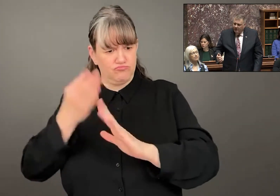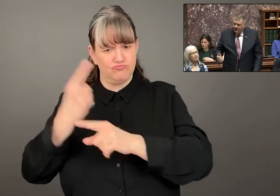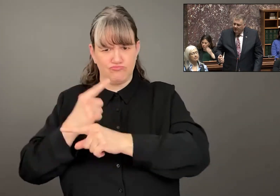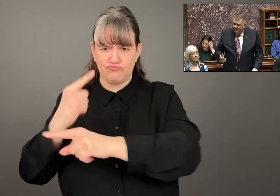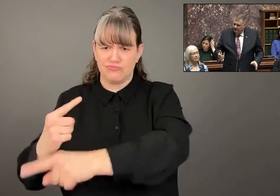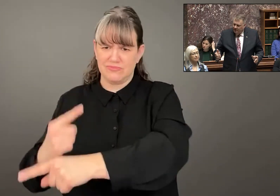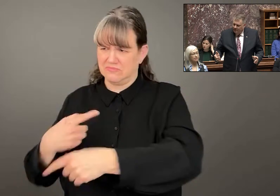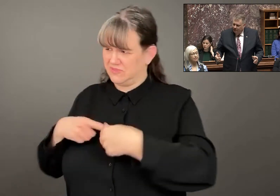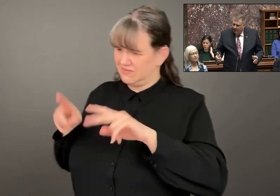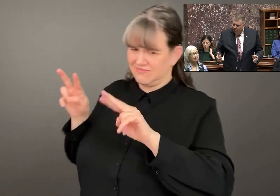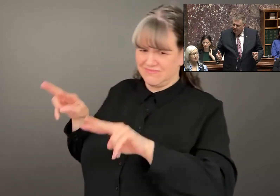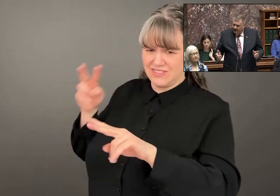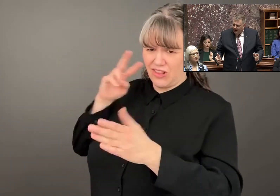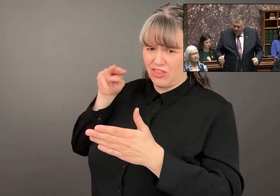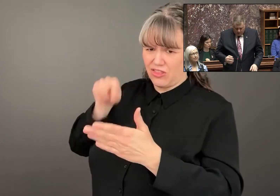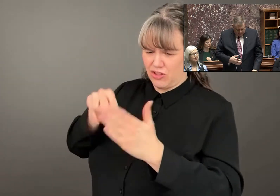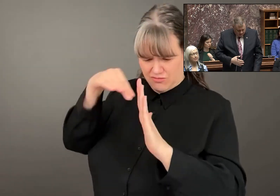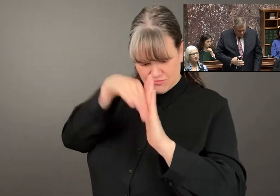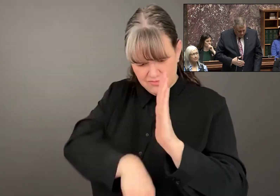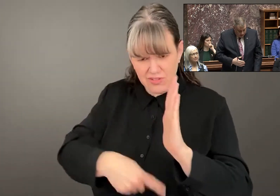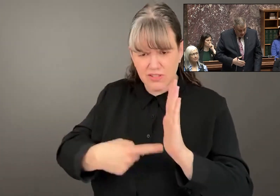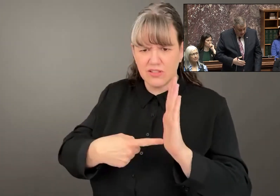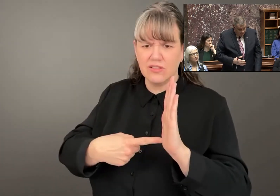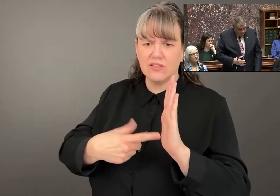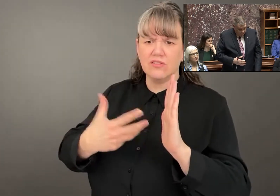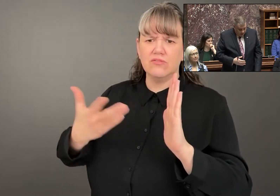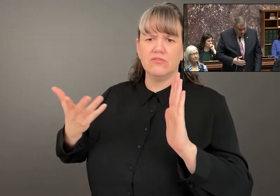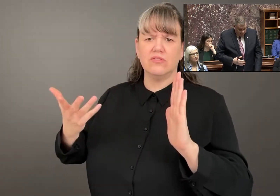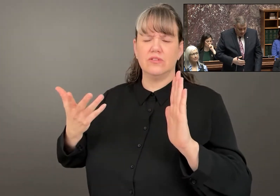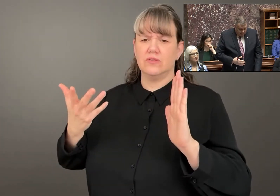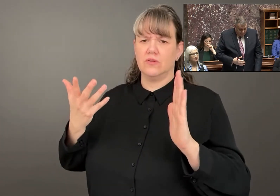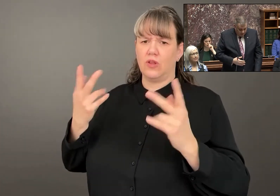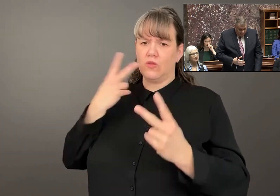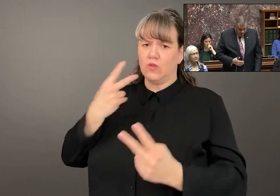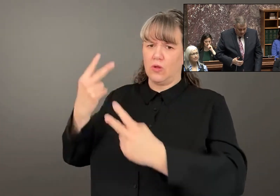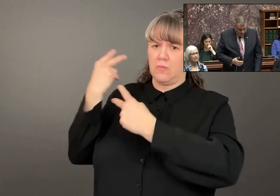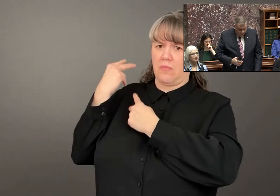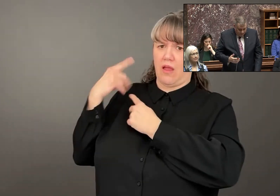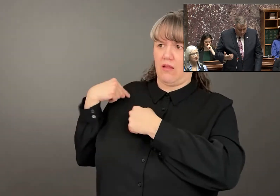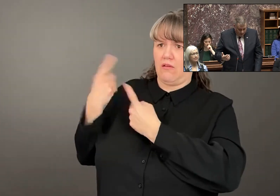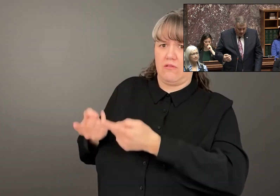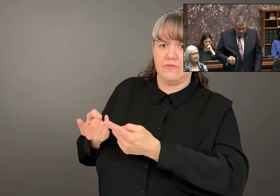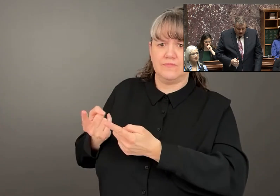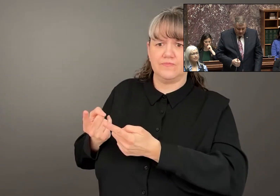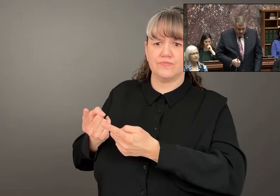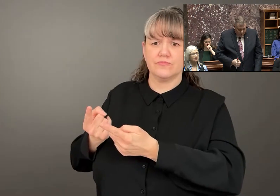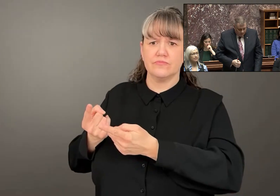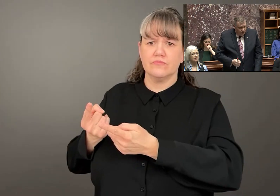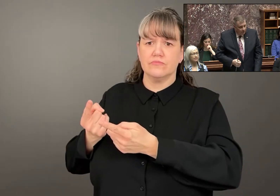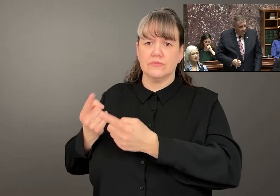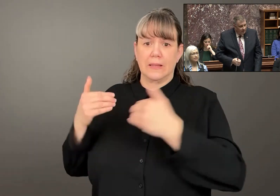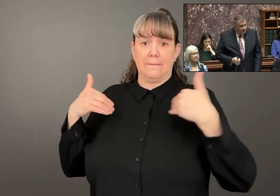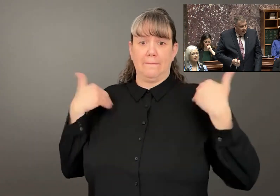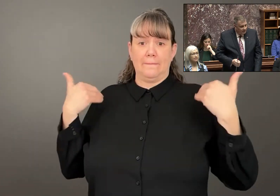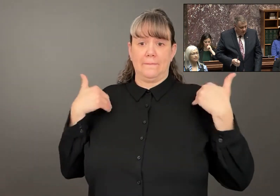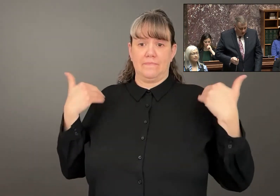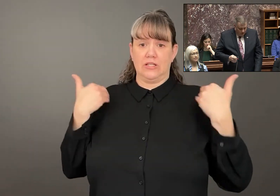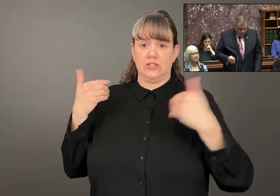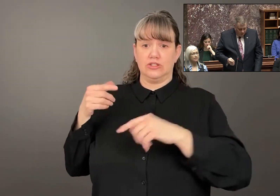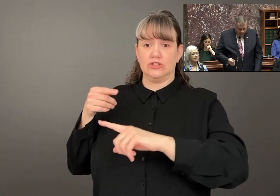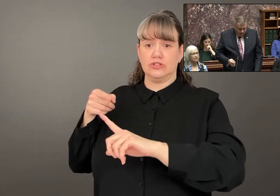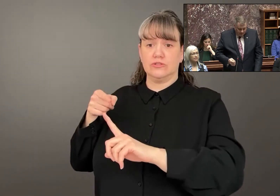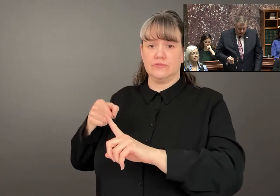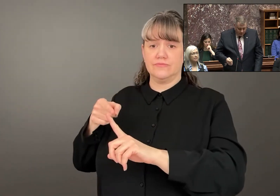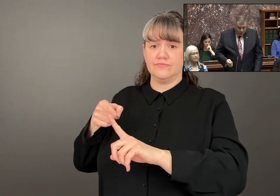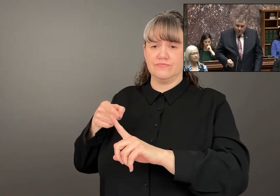So let's look at that time frame, what has happened with this government. In that time frame, this minister has signed off and the cabinet has signed off on 36